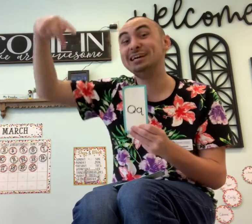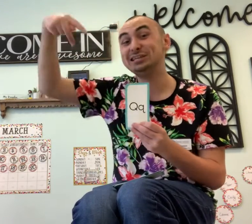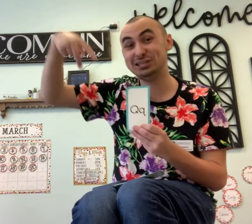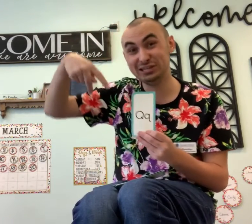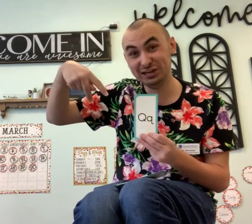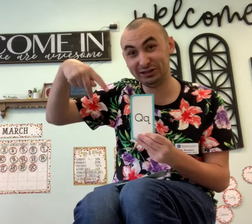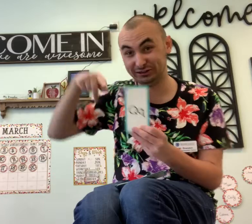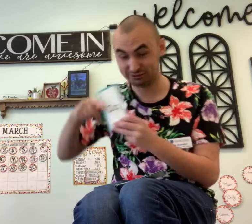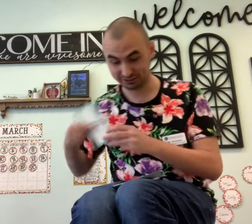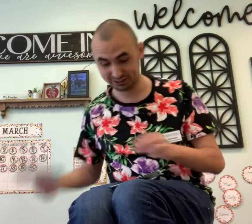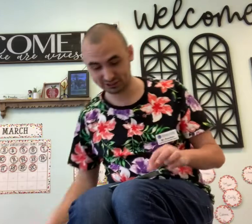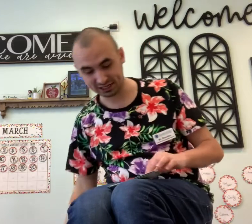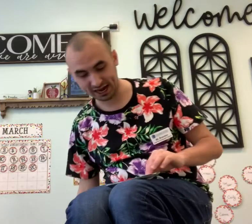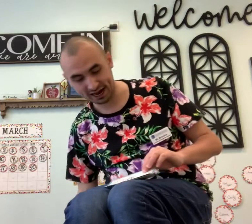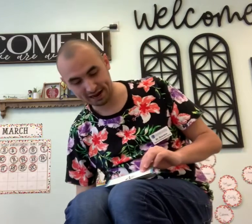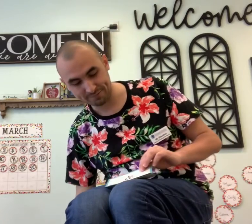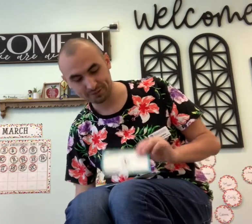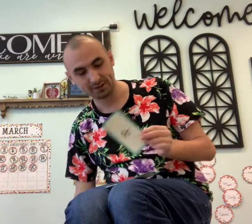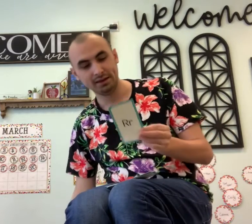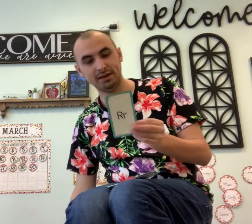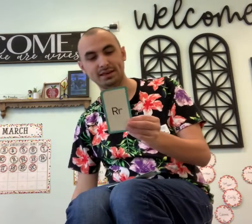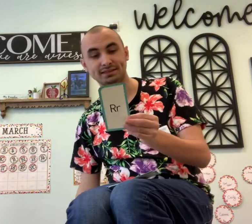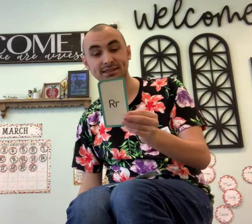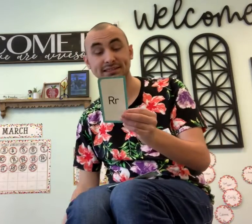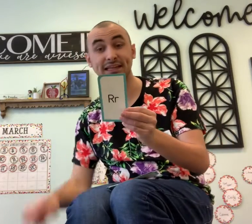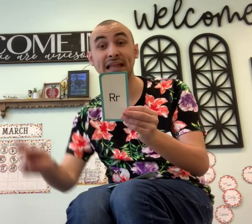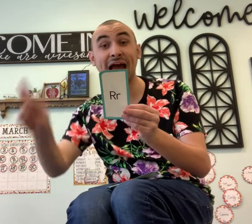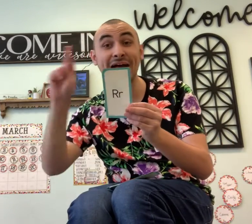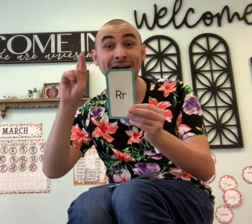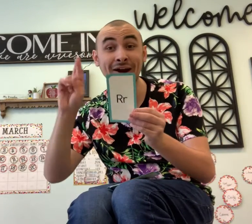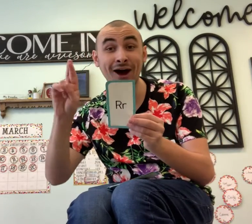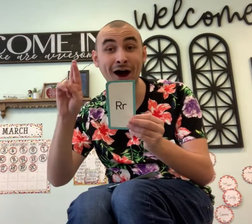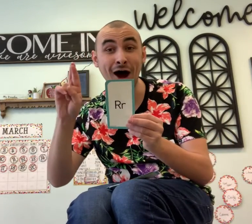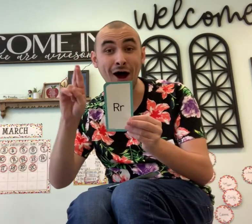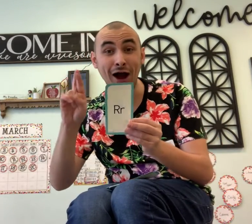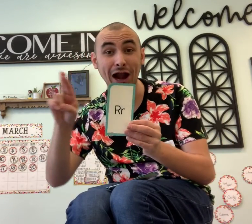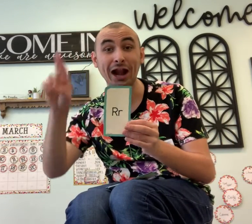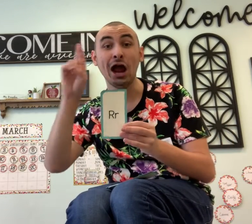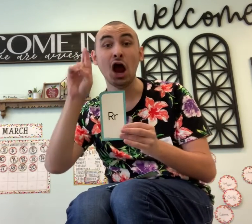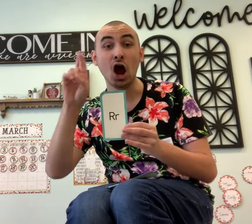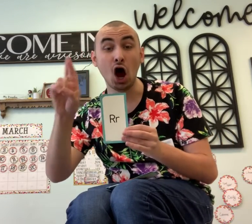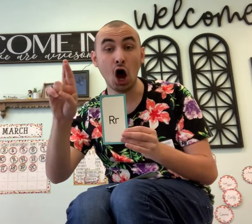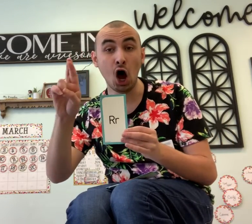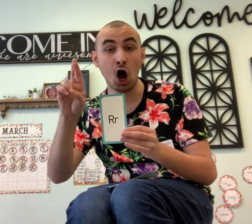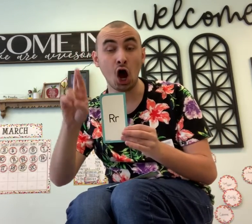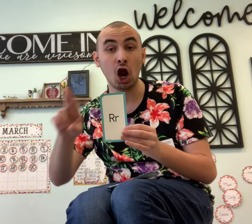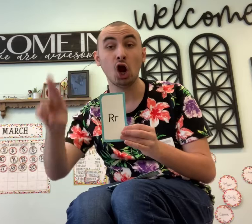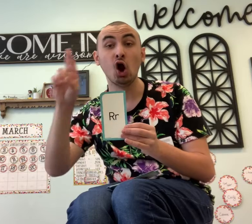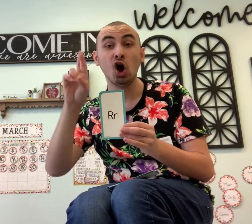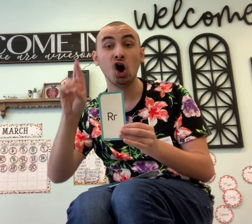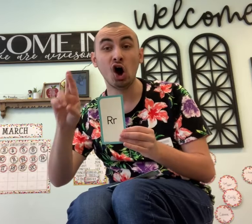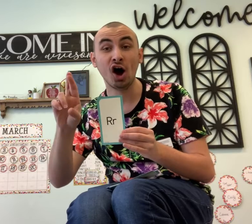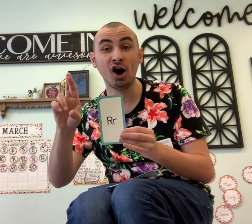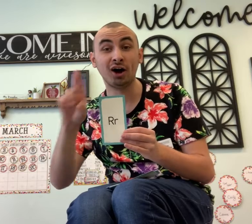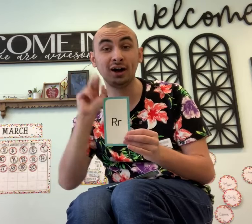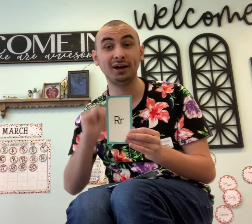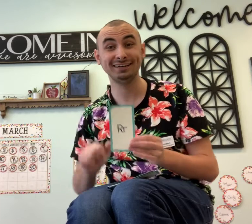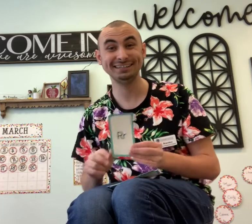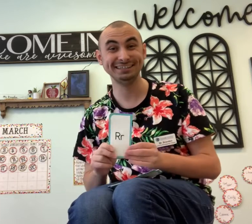Q. Good job. This is the letter R, R, R. Good